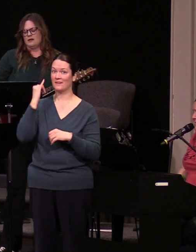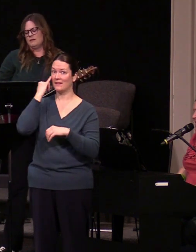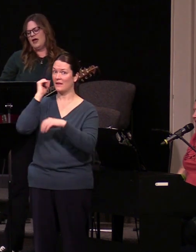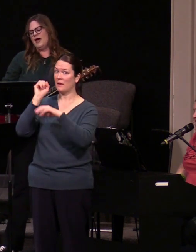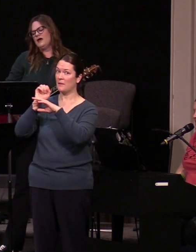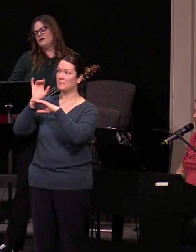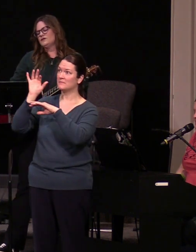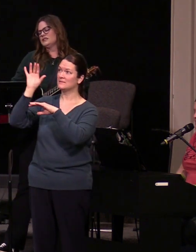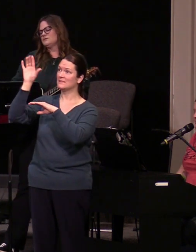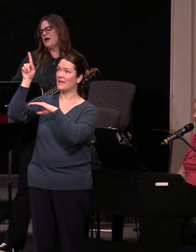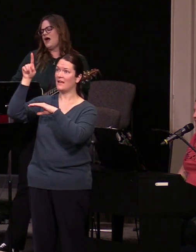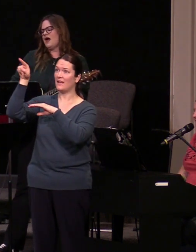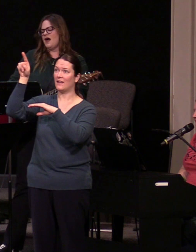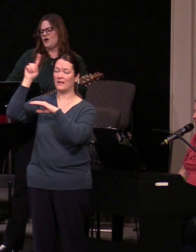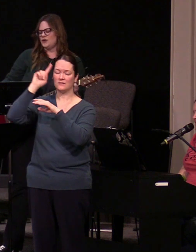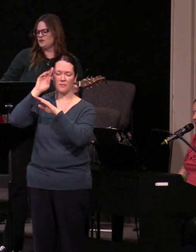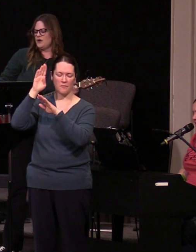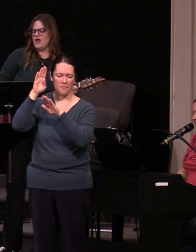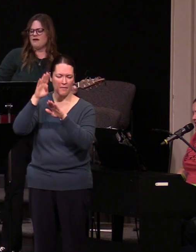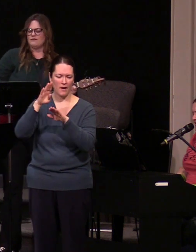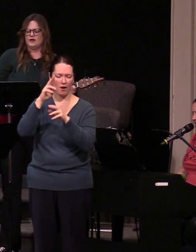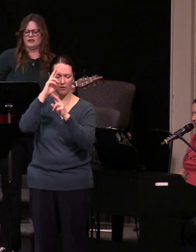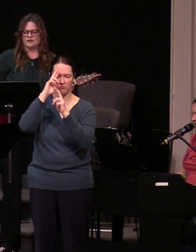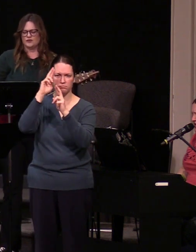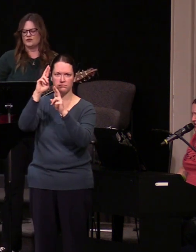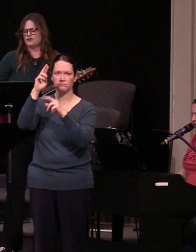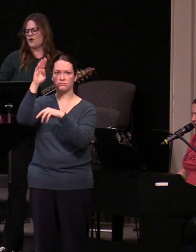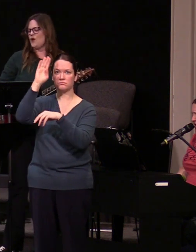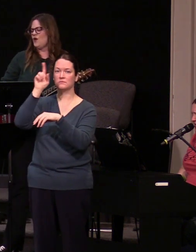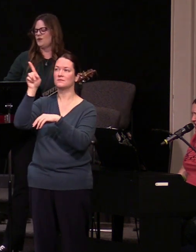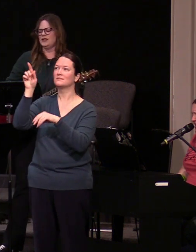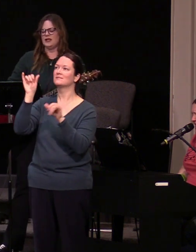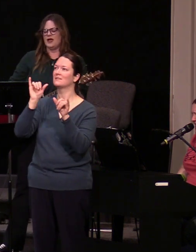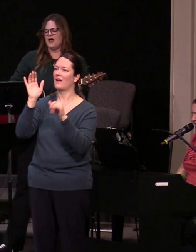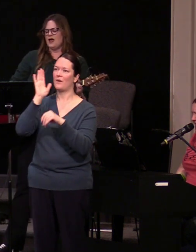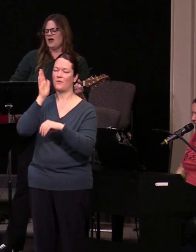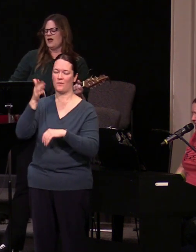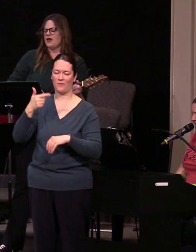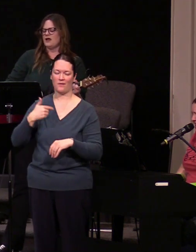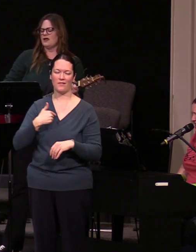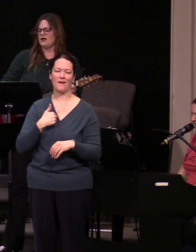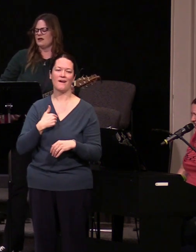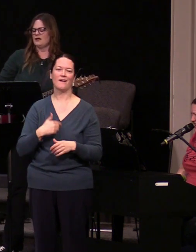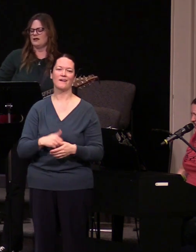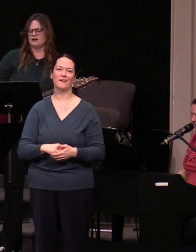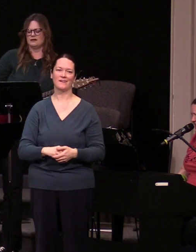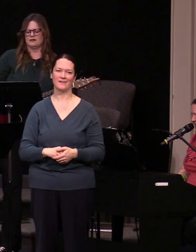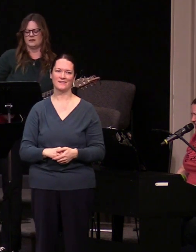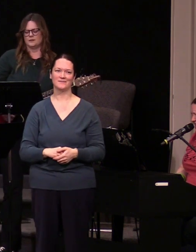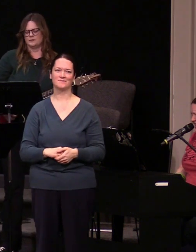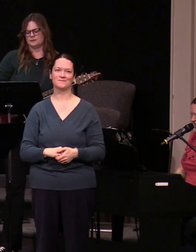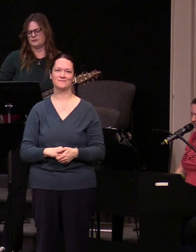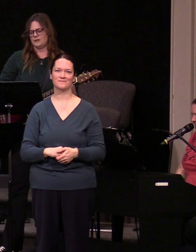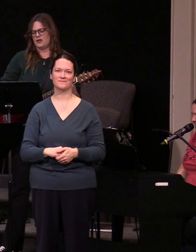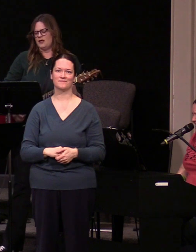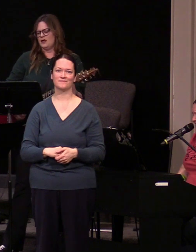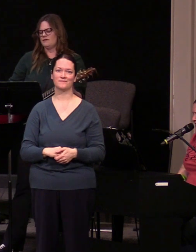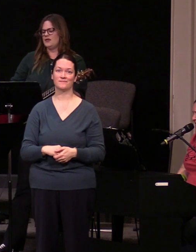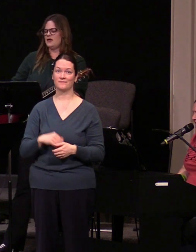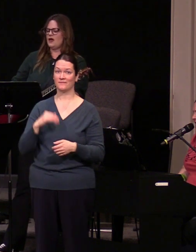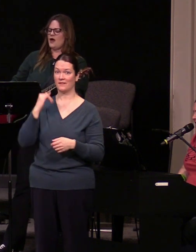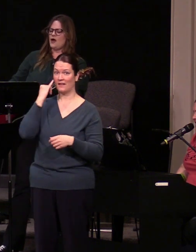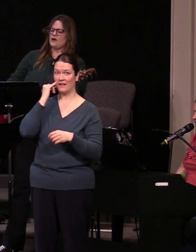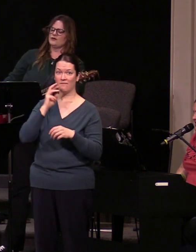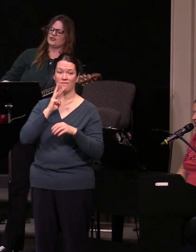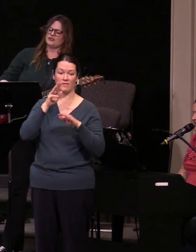If the mountains bow in reverence, so will I. If